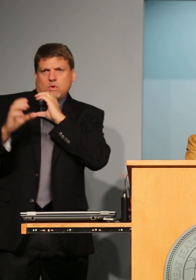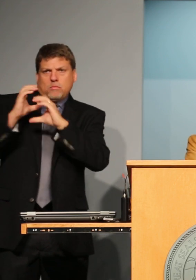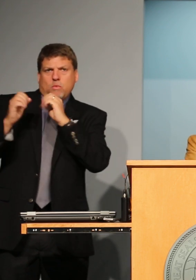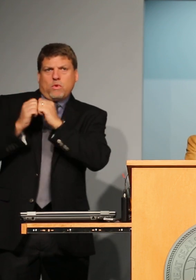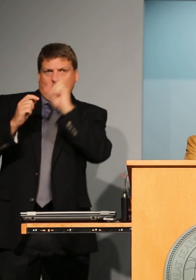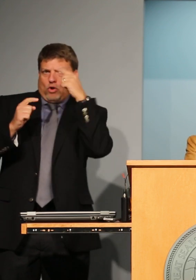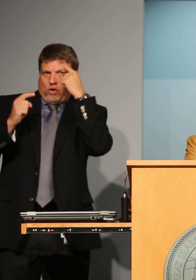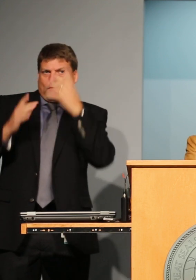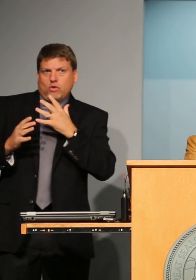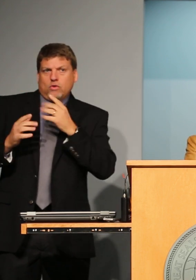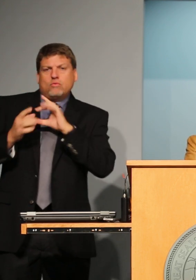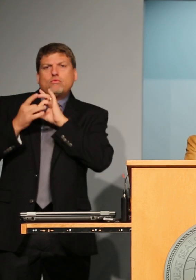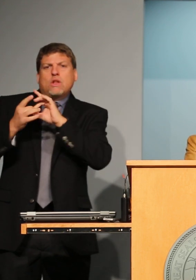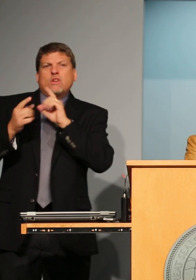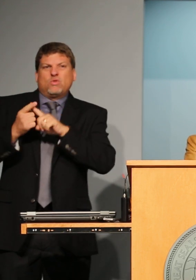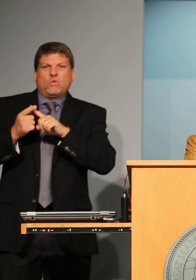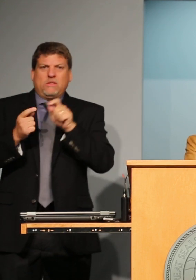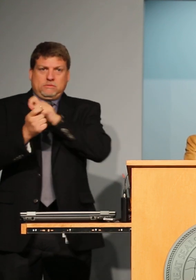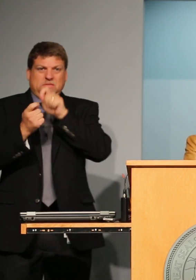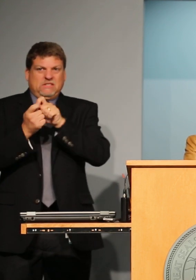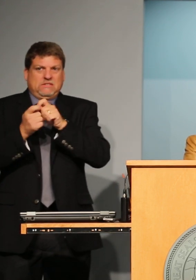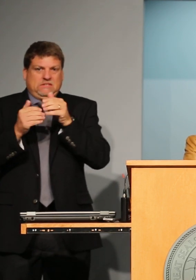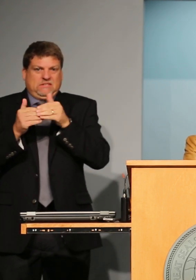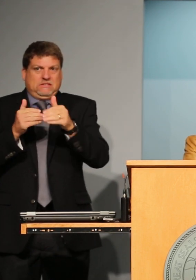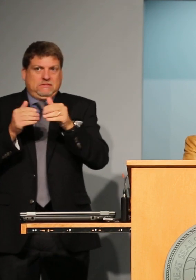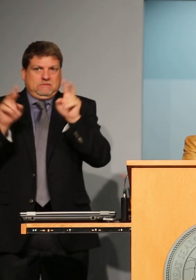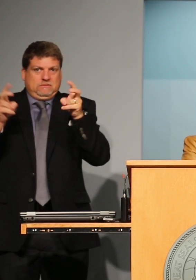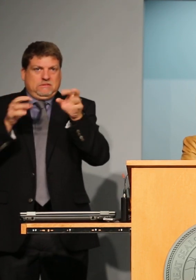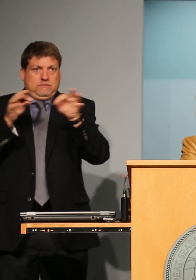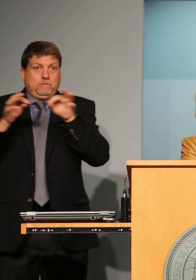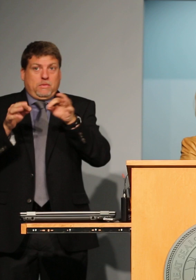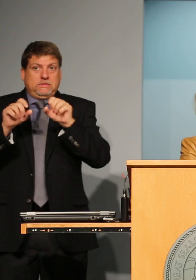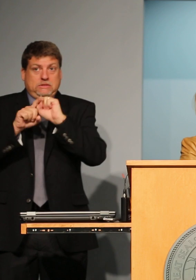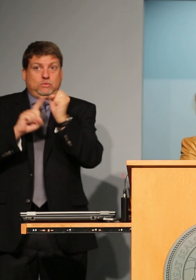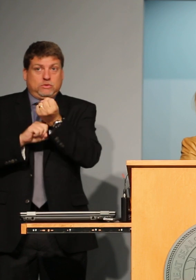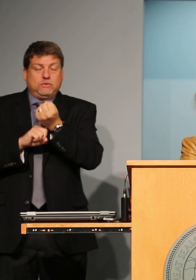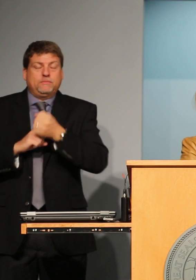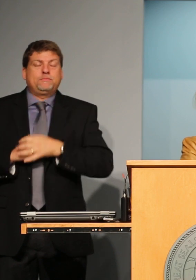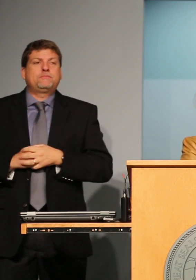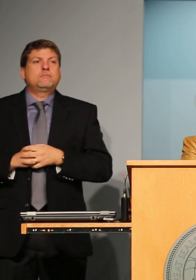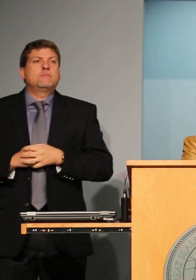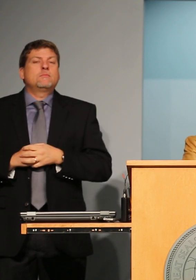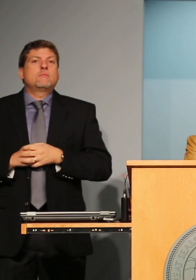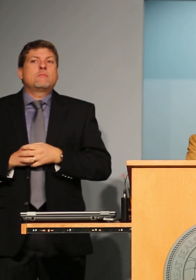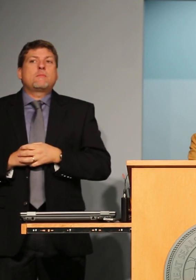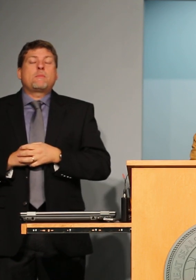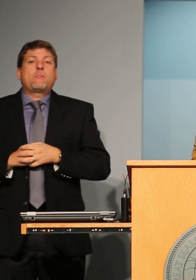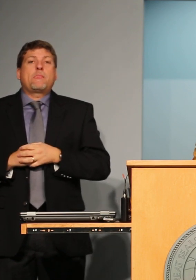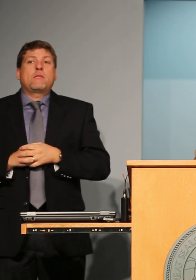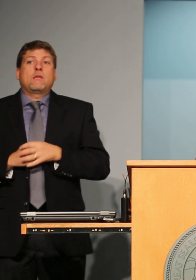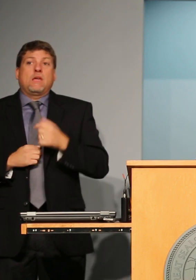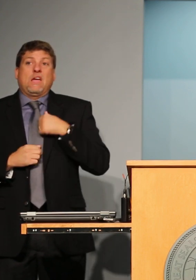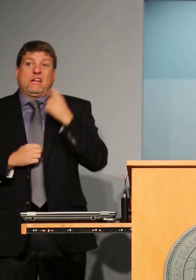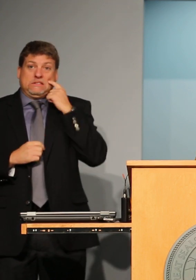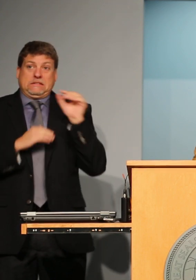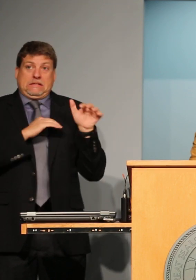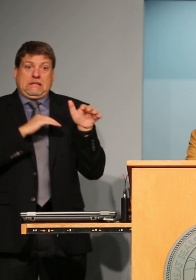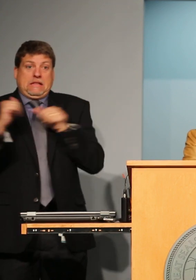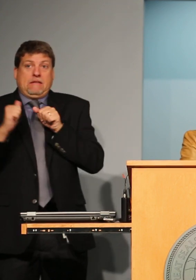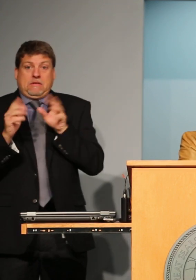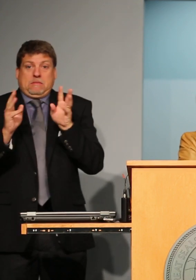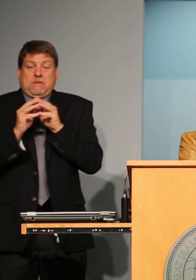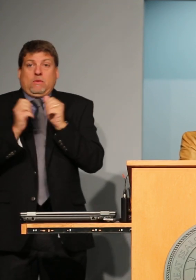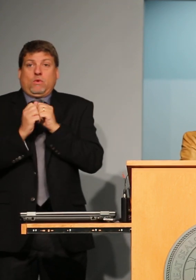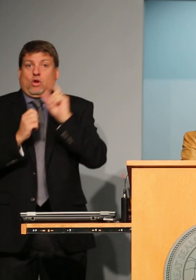him about the following situation. In fact, I just left a meeting with him in